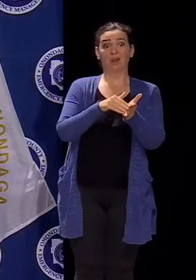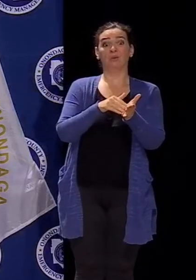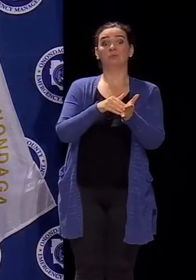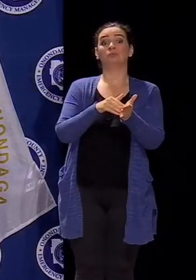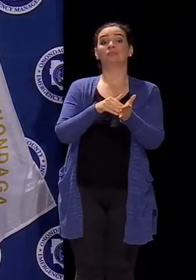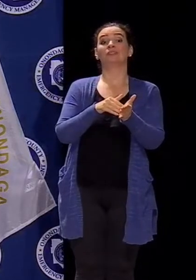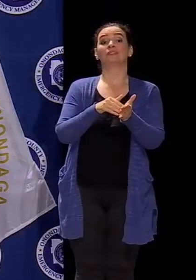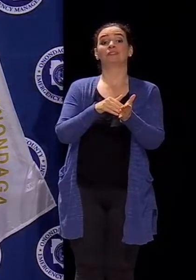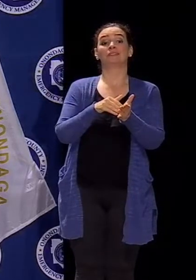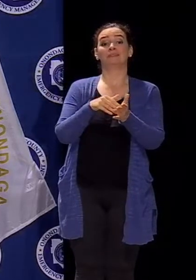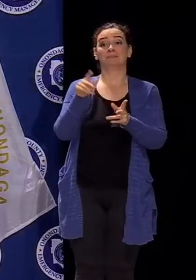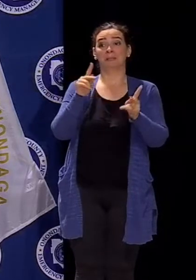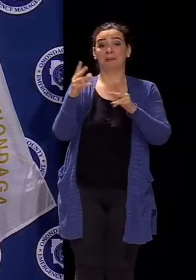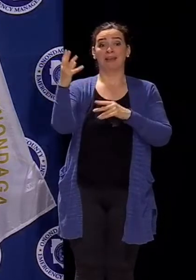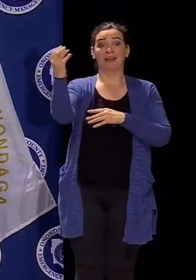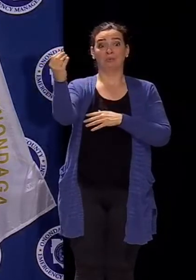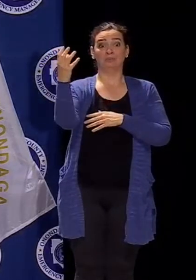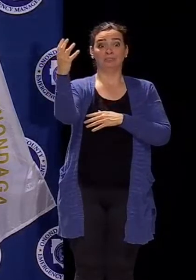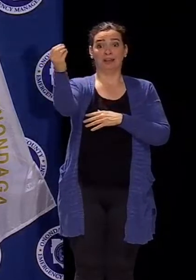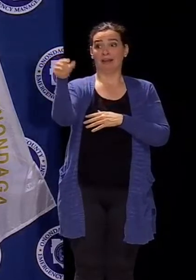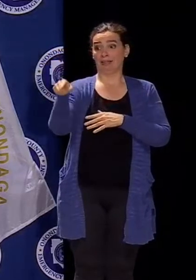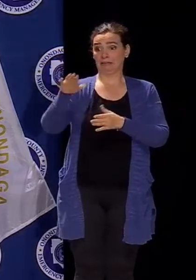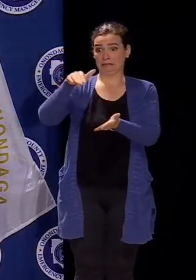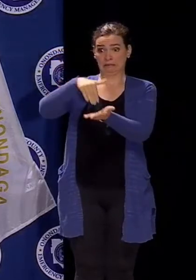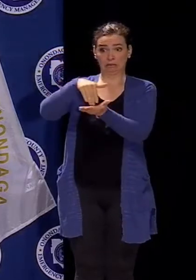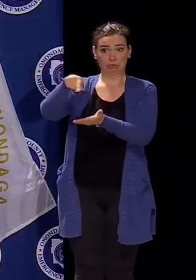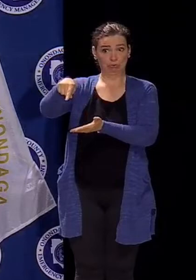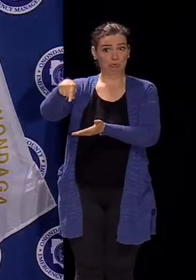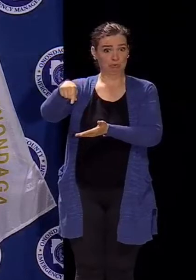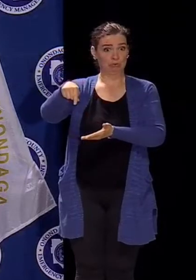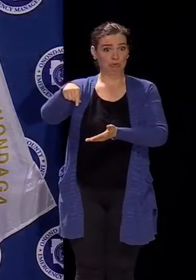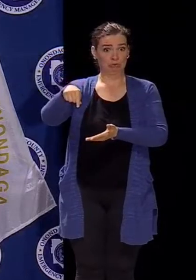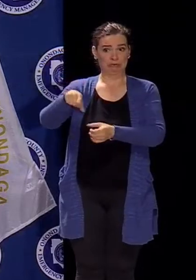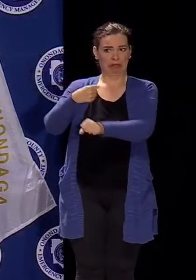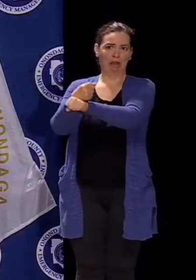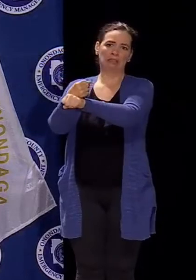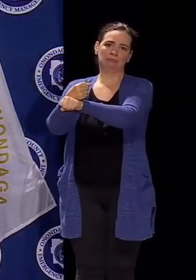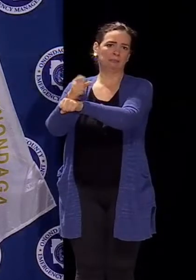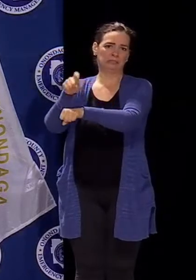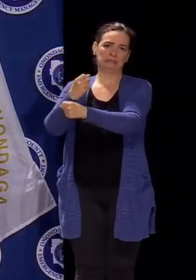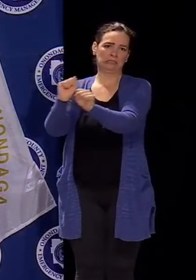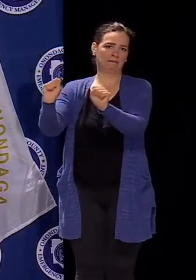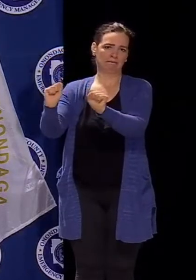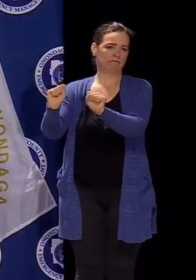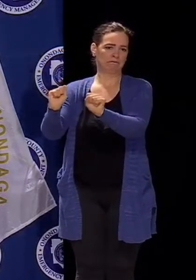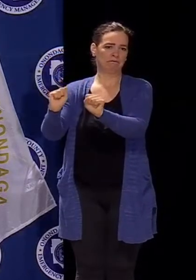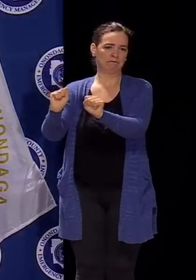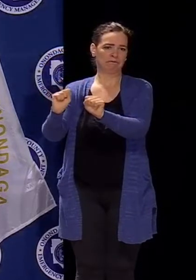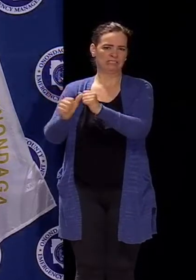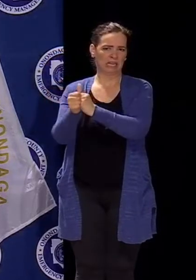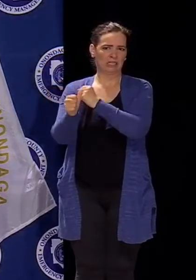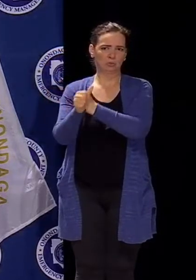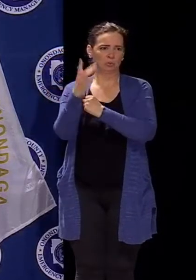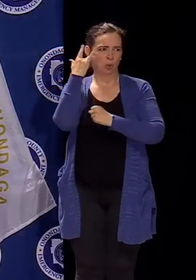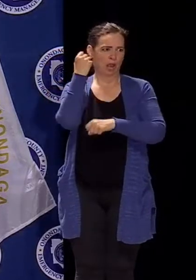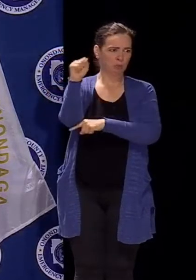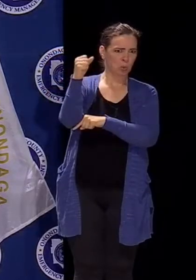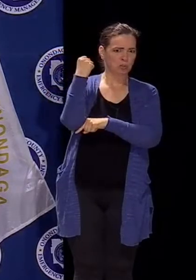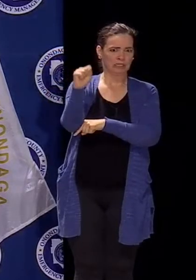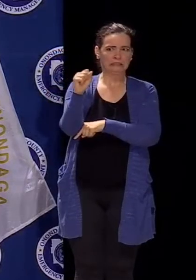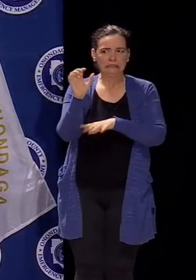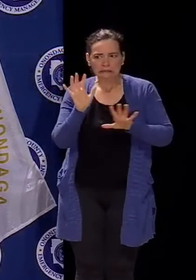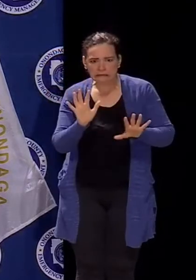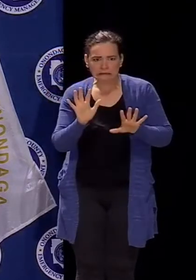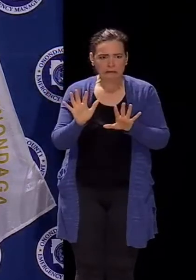dangerous situation. So that's one of the realities of that. There's nobody in or